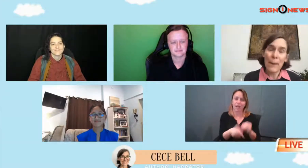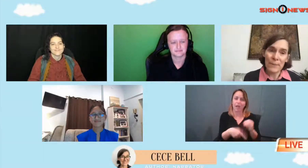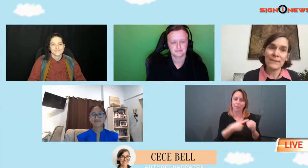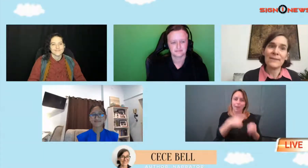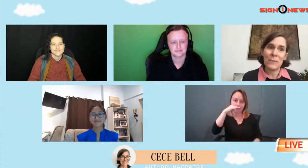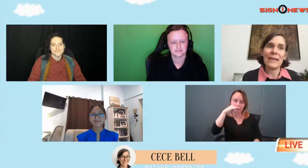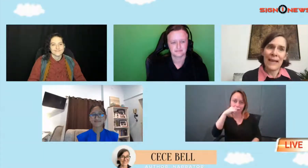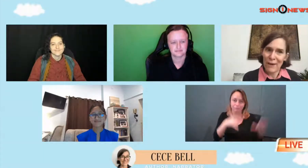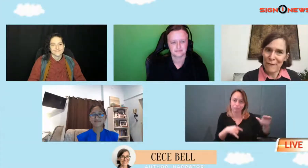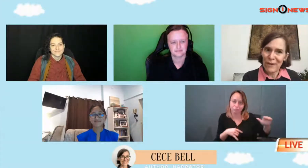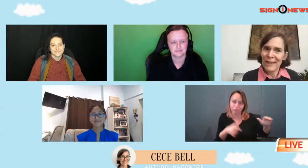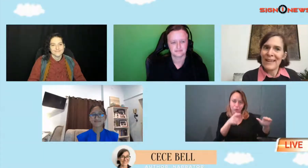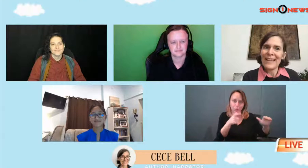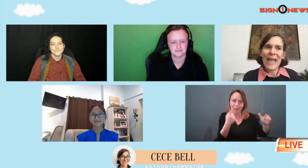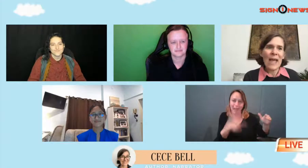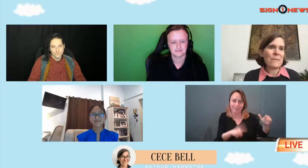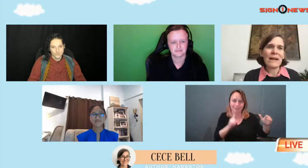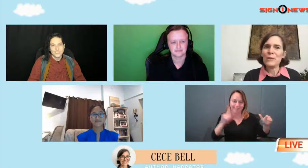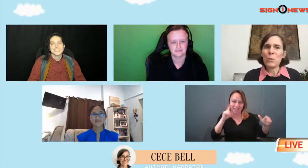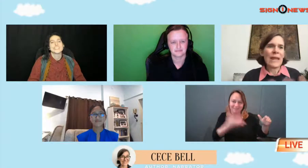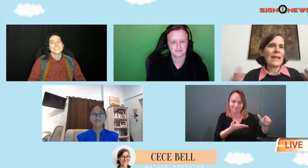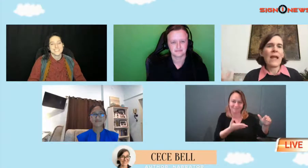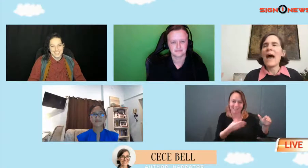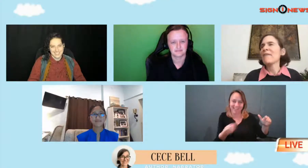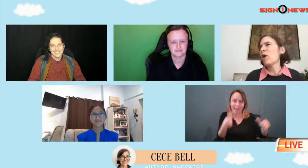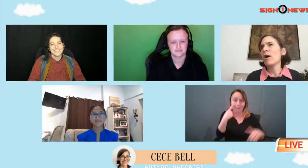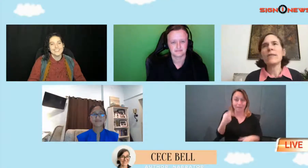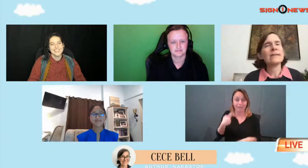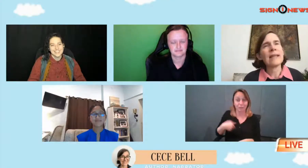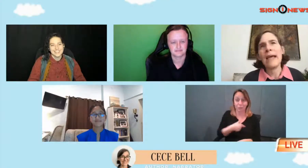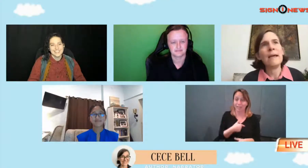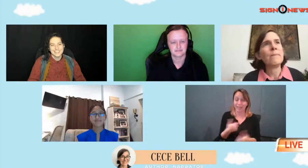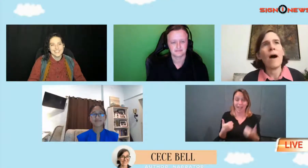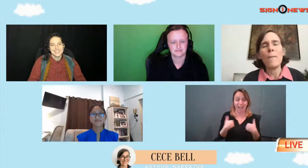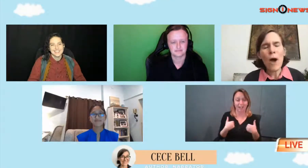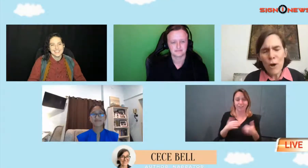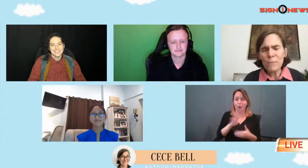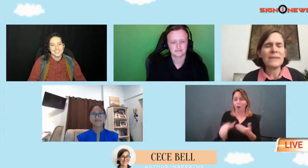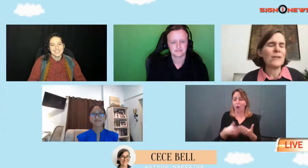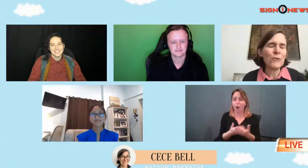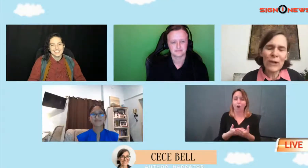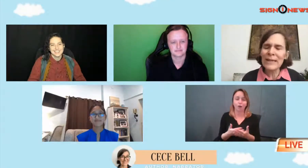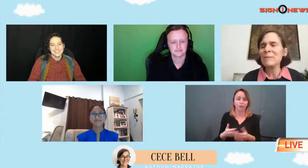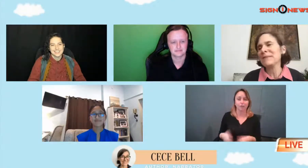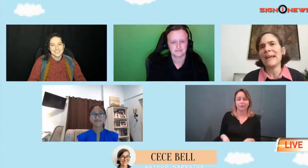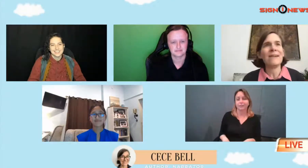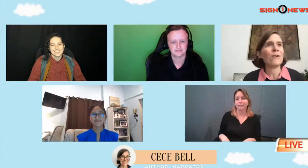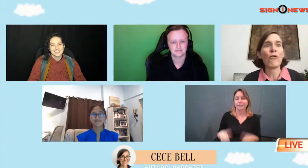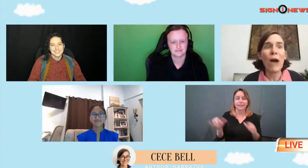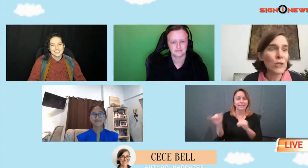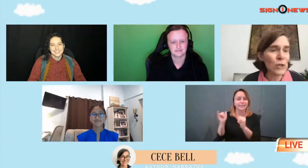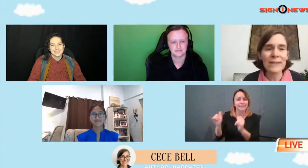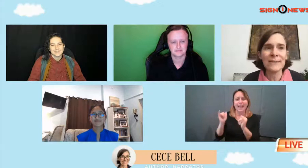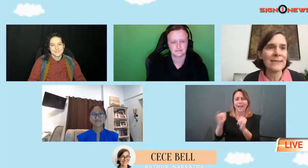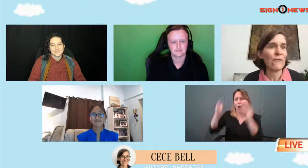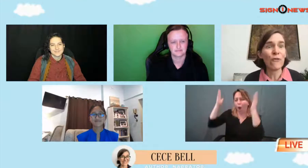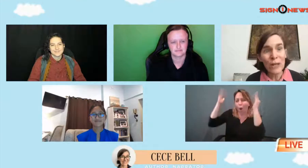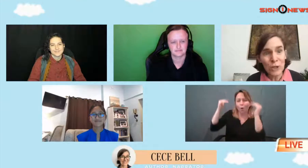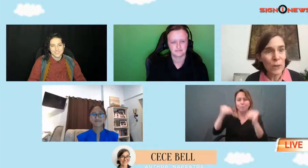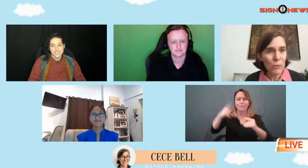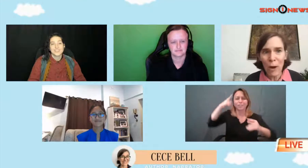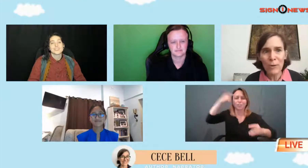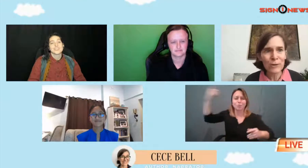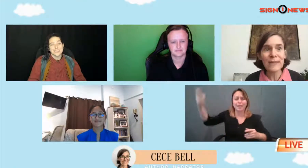just happens to be deaf. And because we have all the same hopes and dreams and crushes